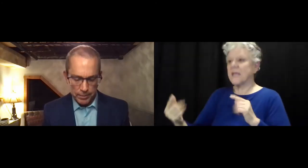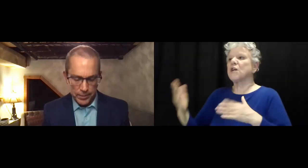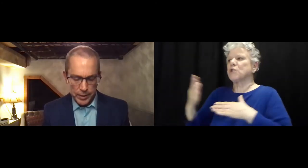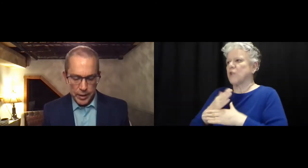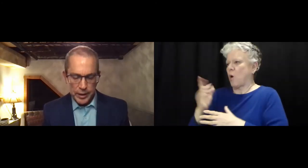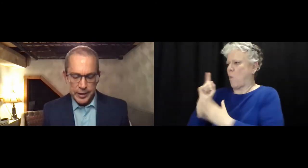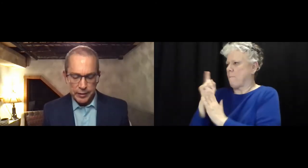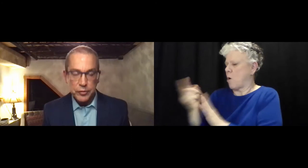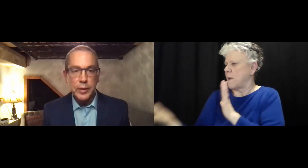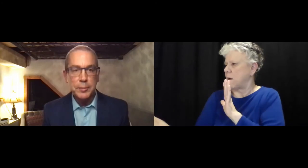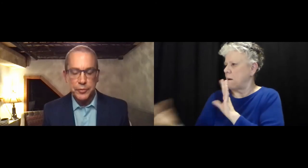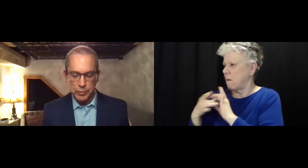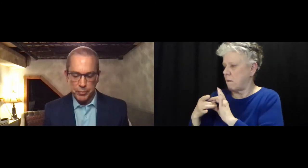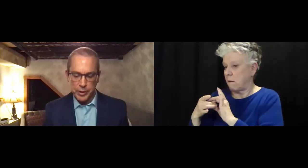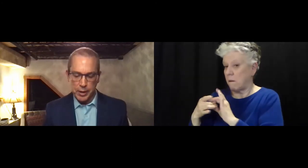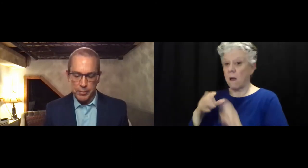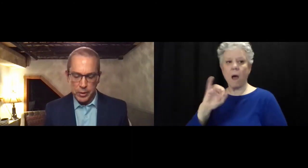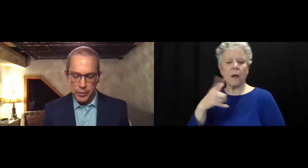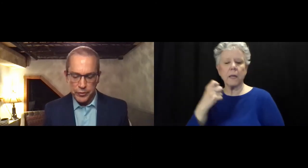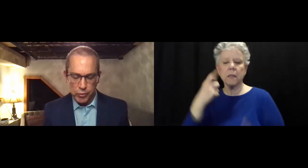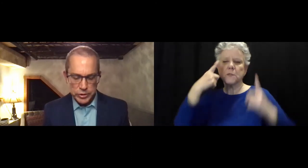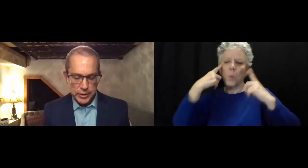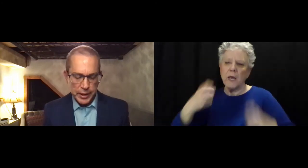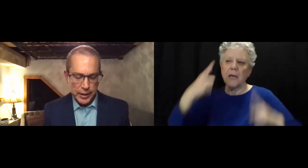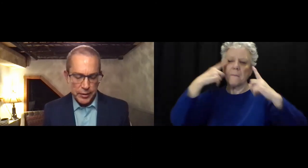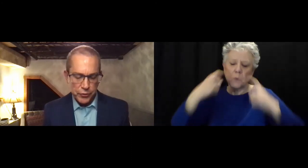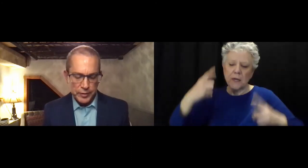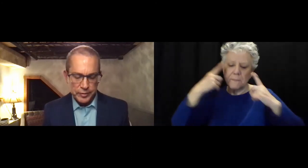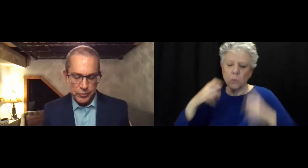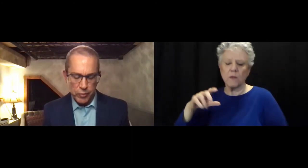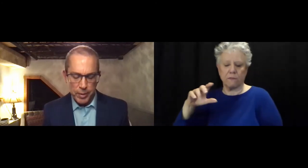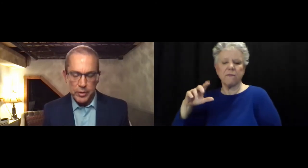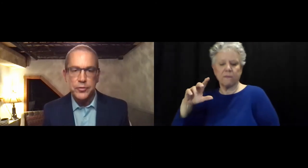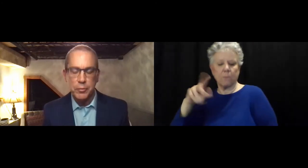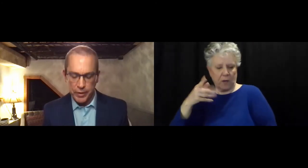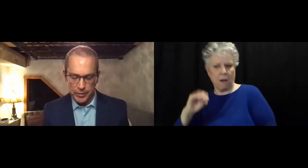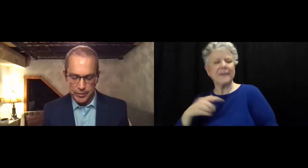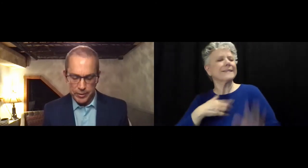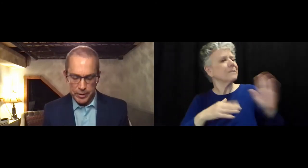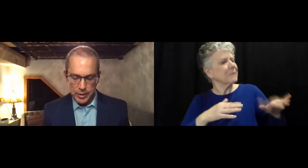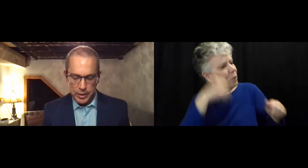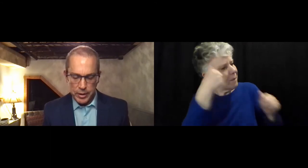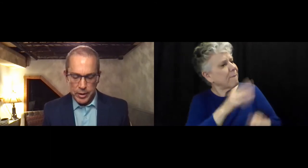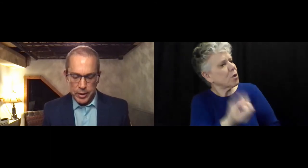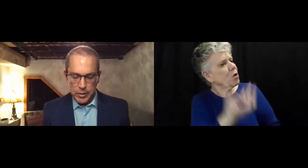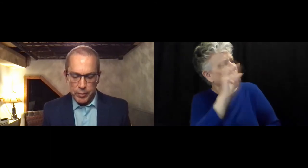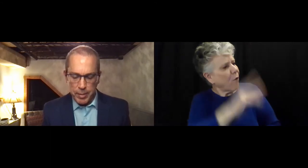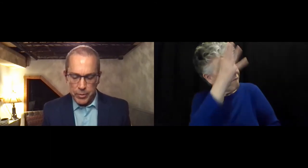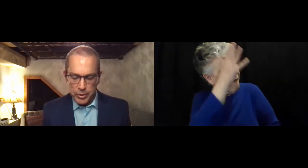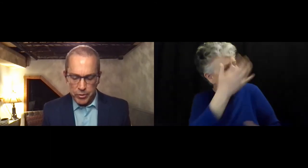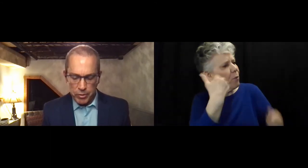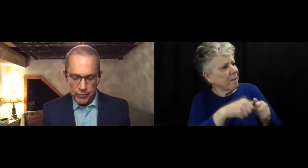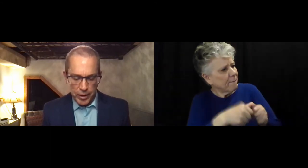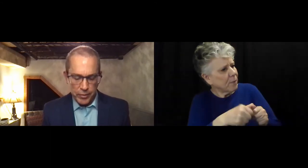moment. Achilles weeps with Priam when the Trojan king entreats him to remember his own father.